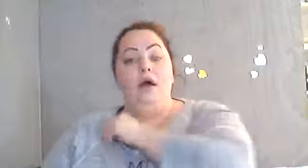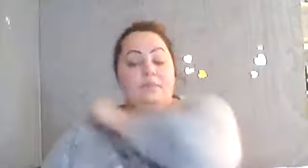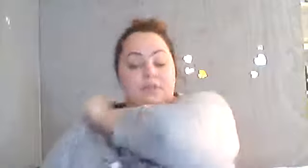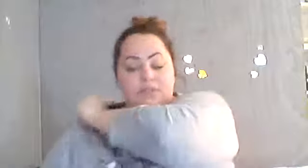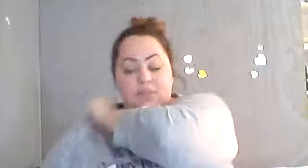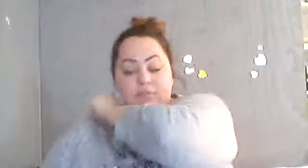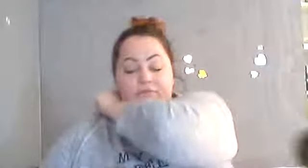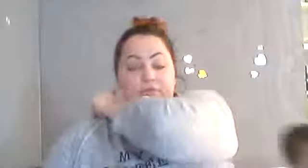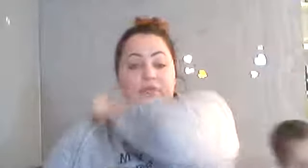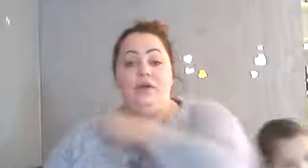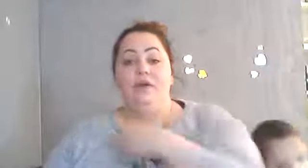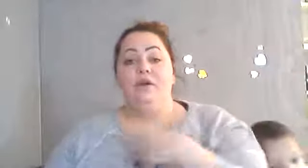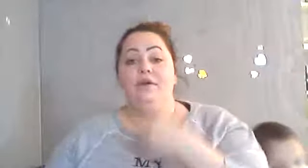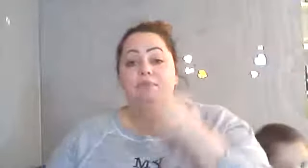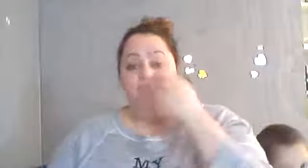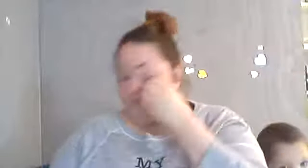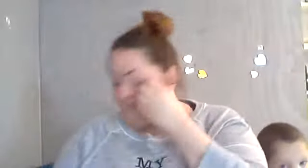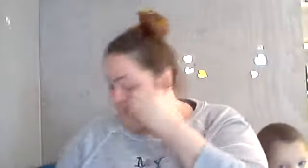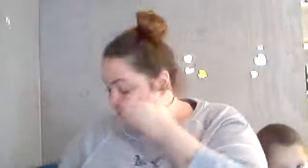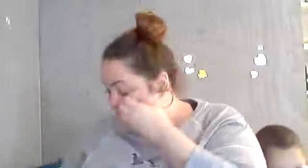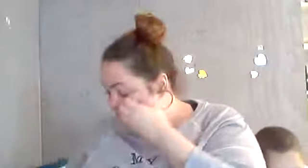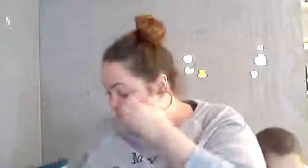There's some of you that are